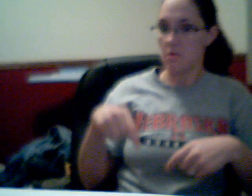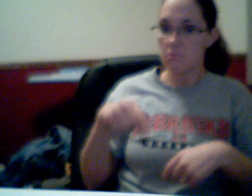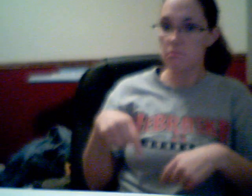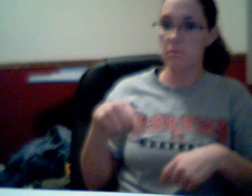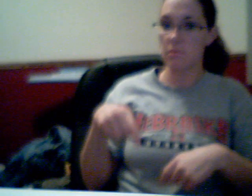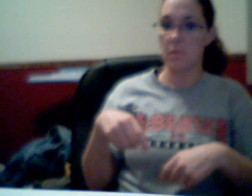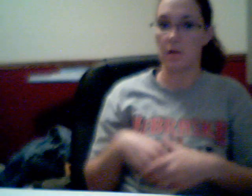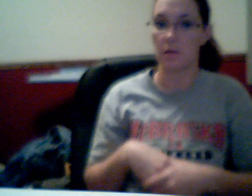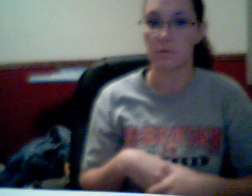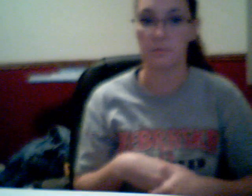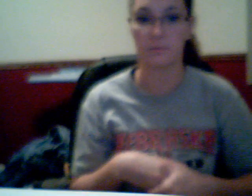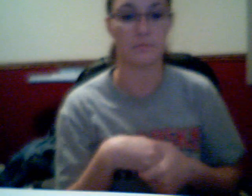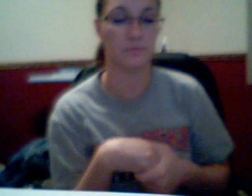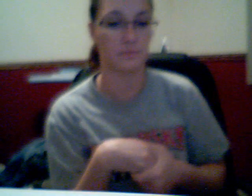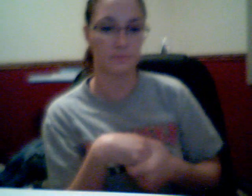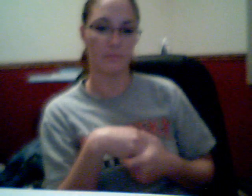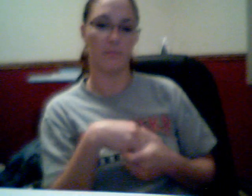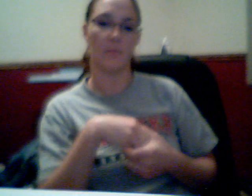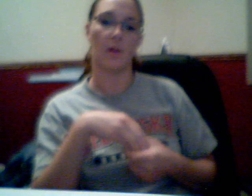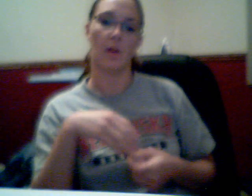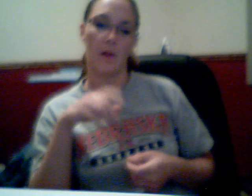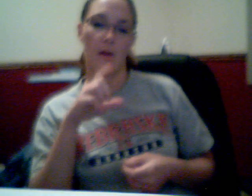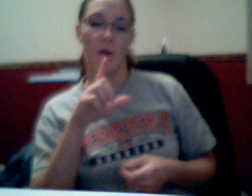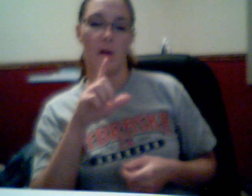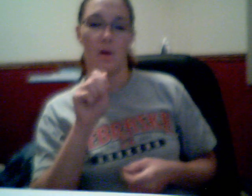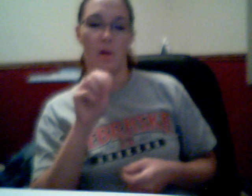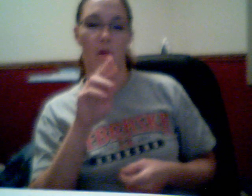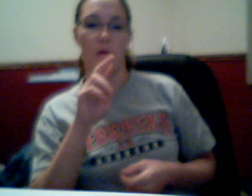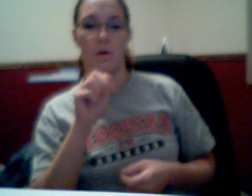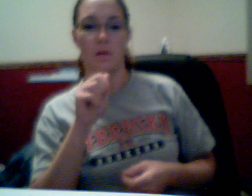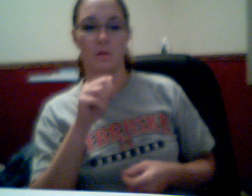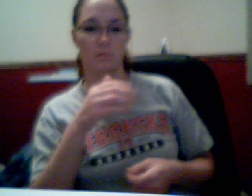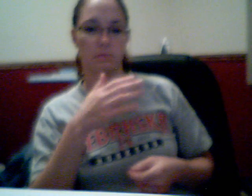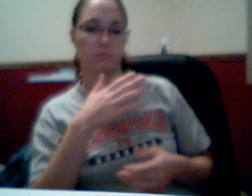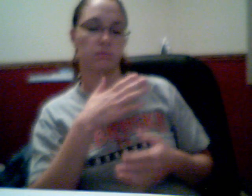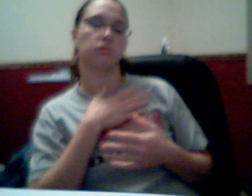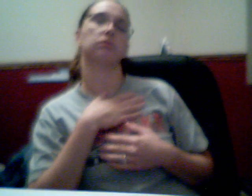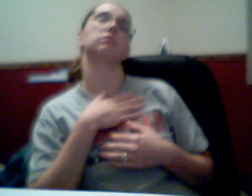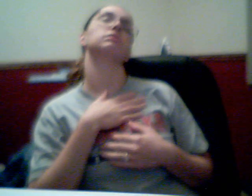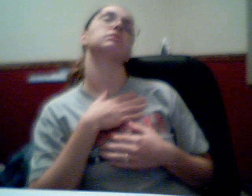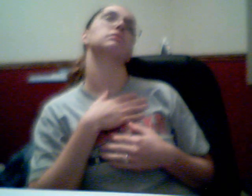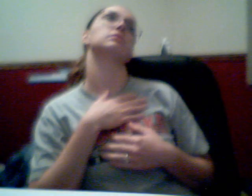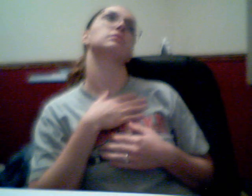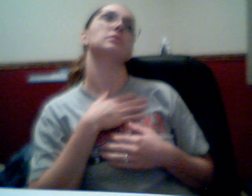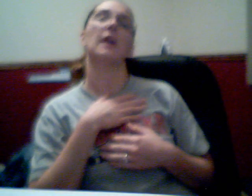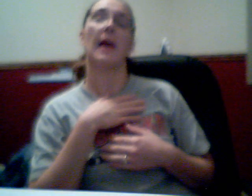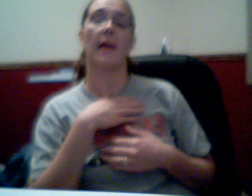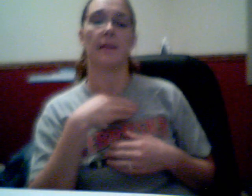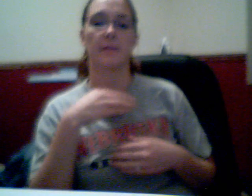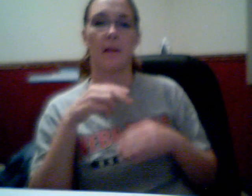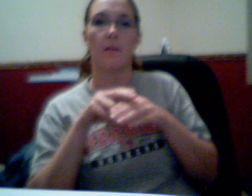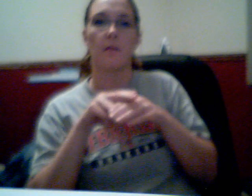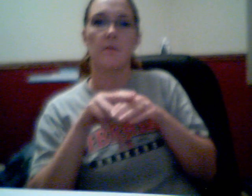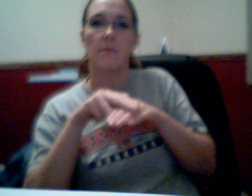it, Pa, Laura said, so you wouldn't have to keep climbing up and down. Pa pushed back his hat and leaned for a minute